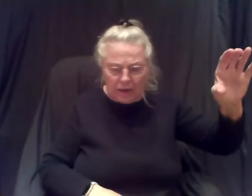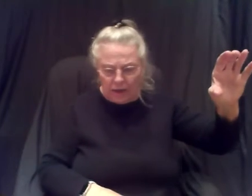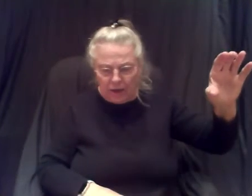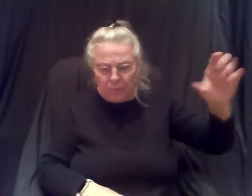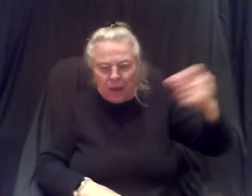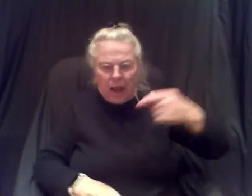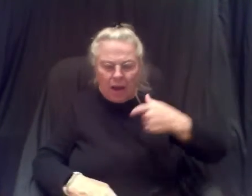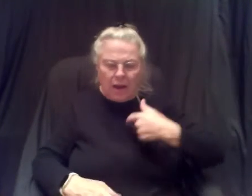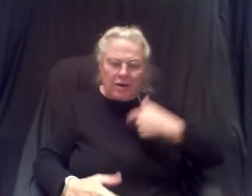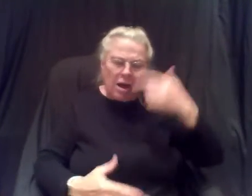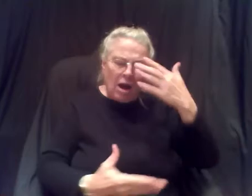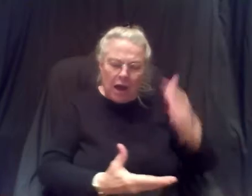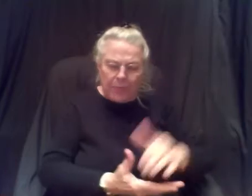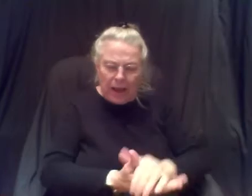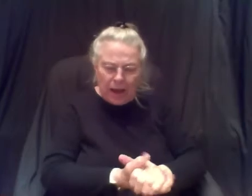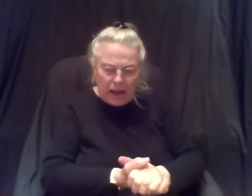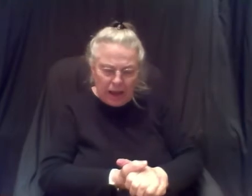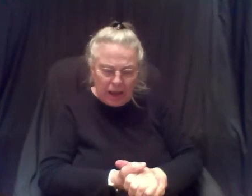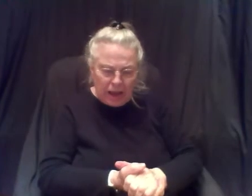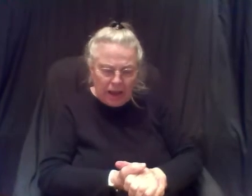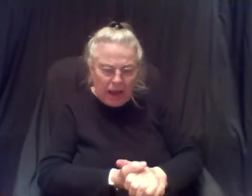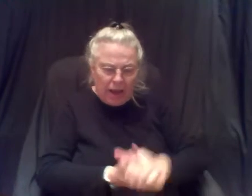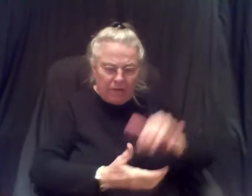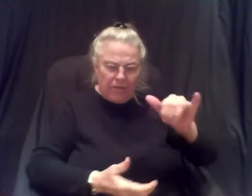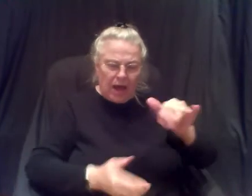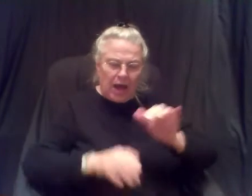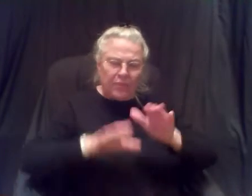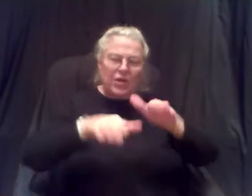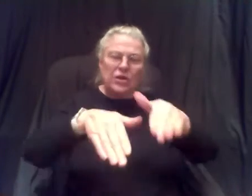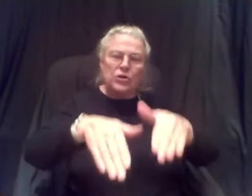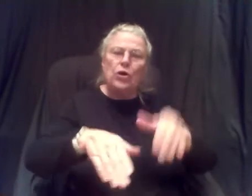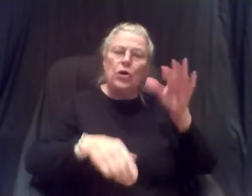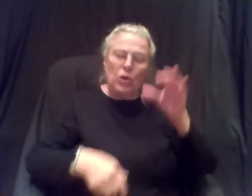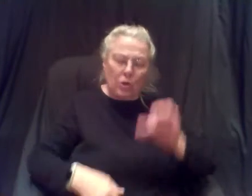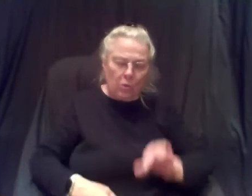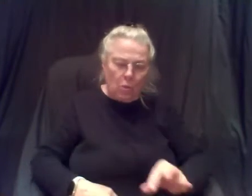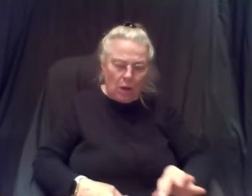Calvary, and I believe that the